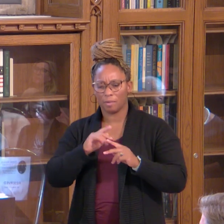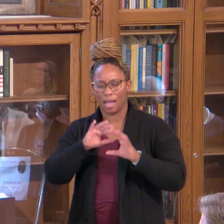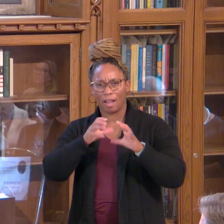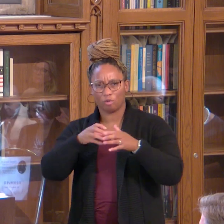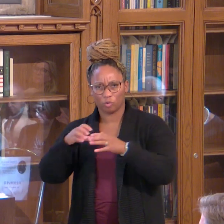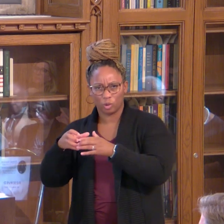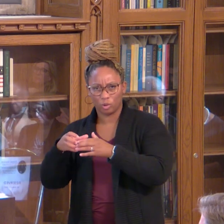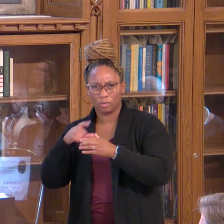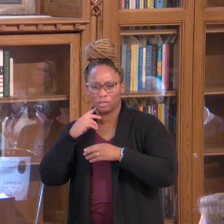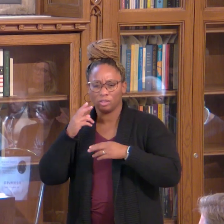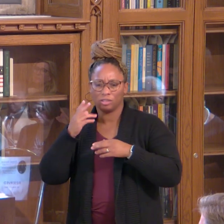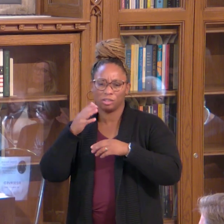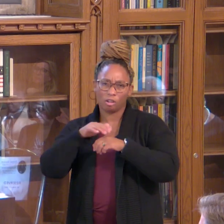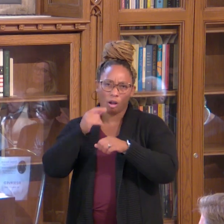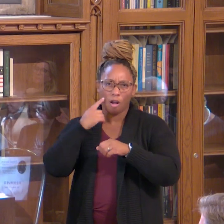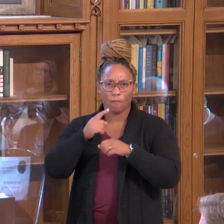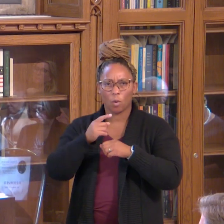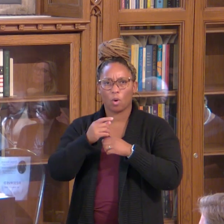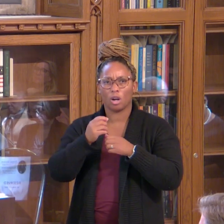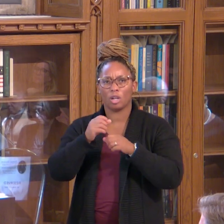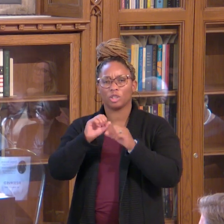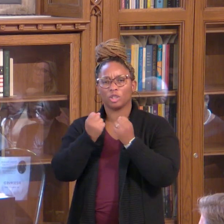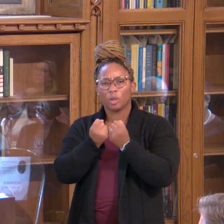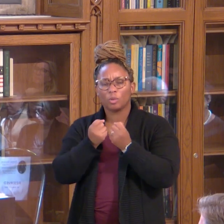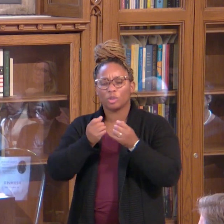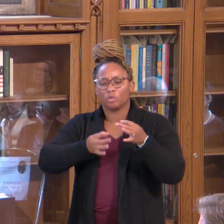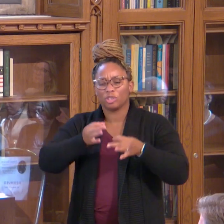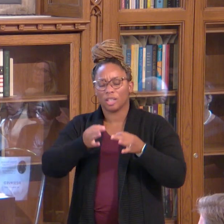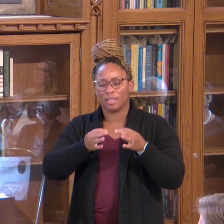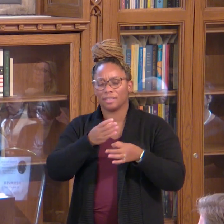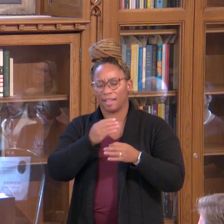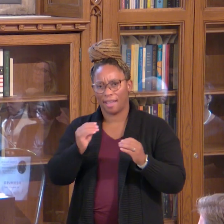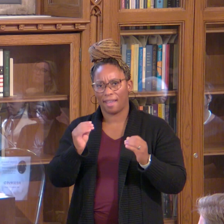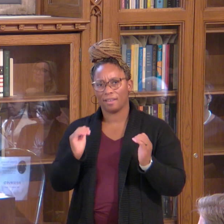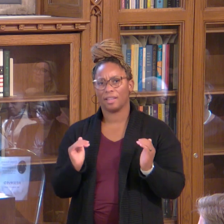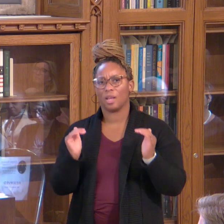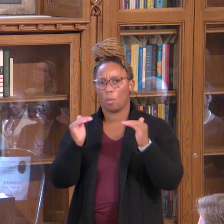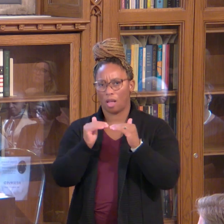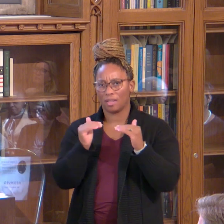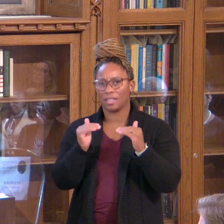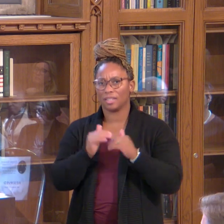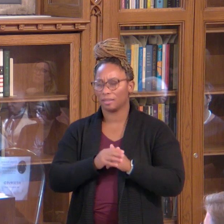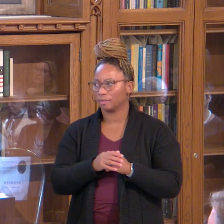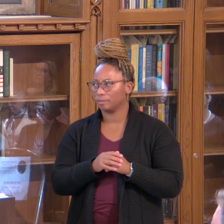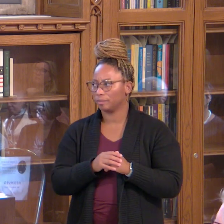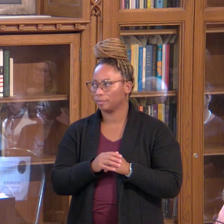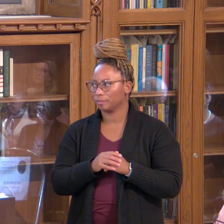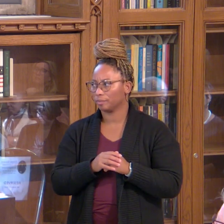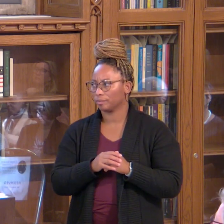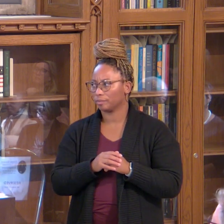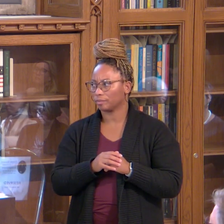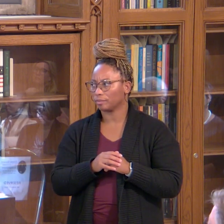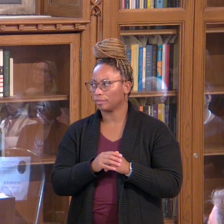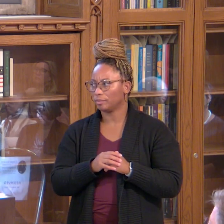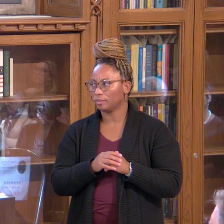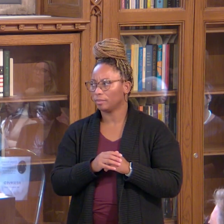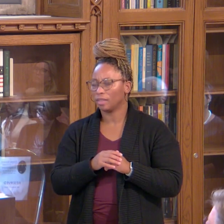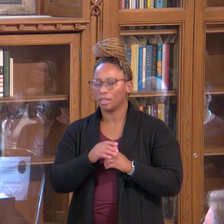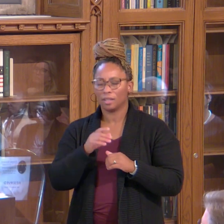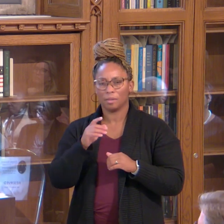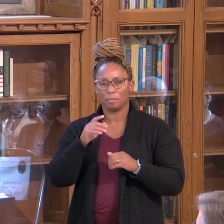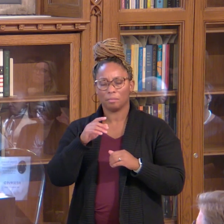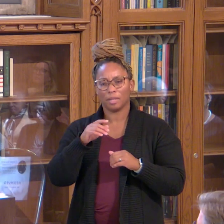groups to call for social justice and and equality and to to opposite they're they're oppos they're